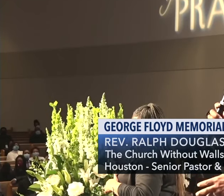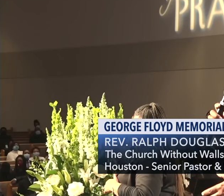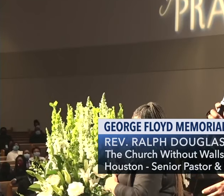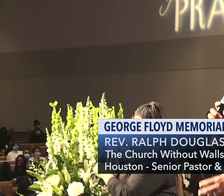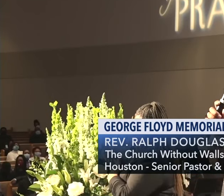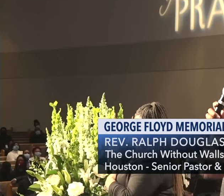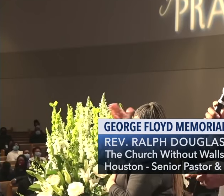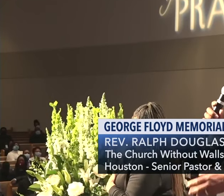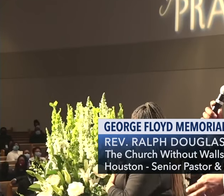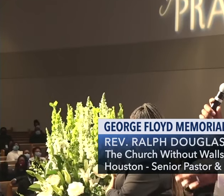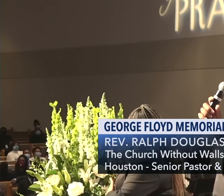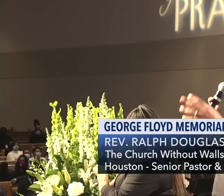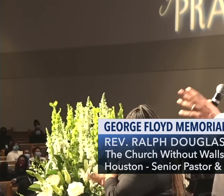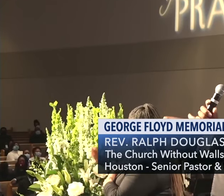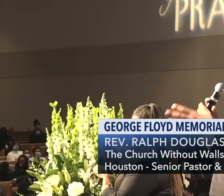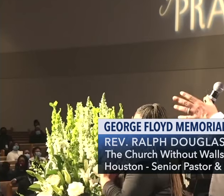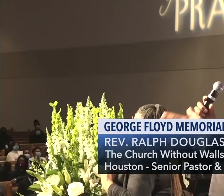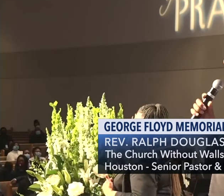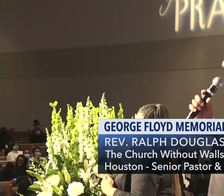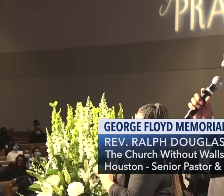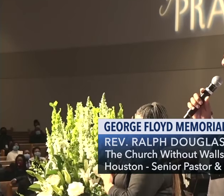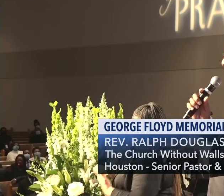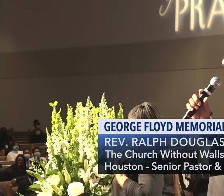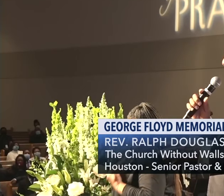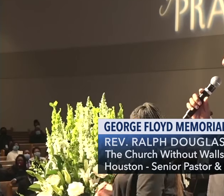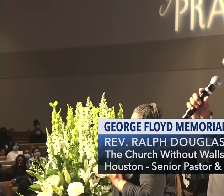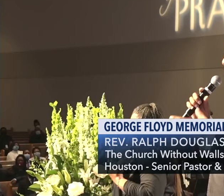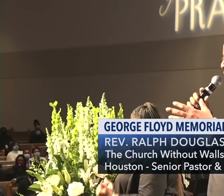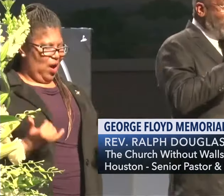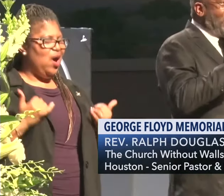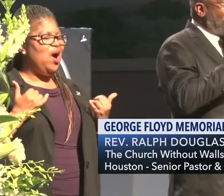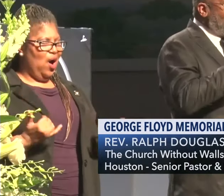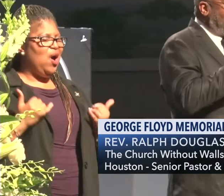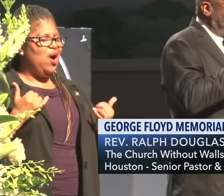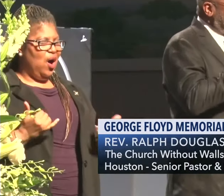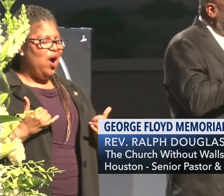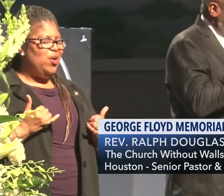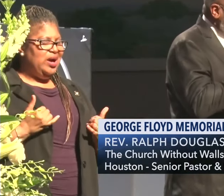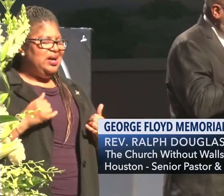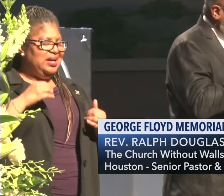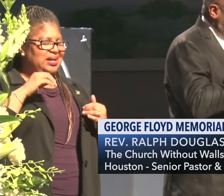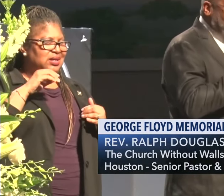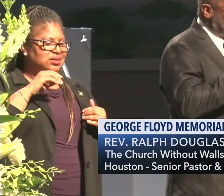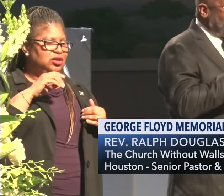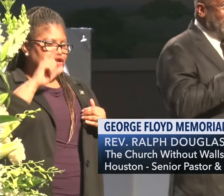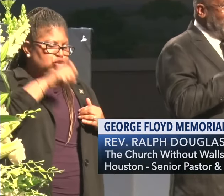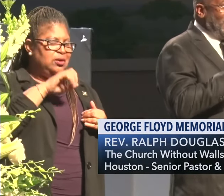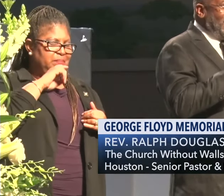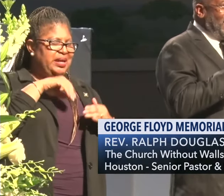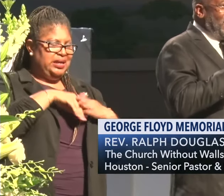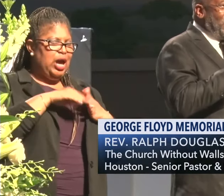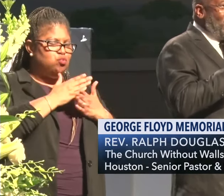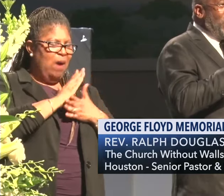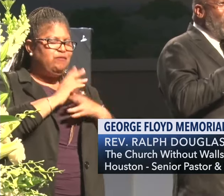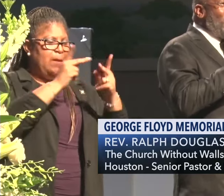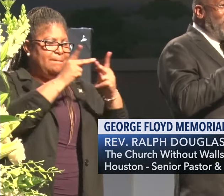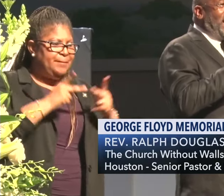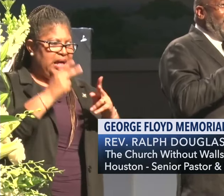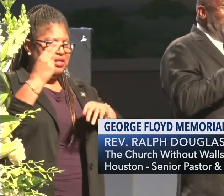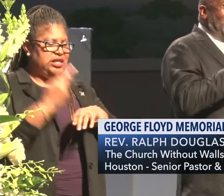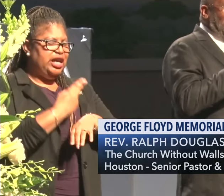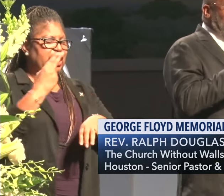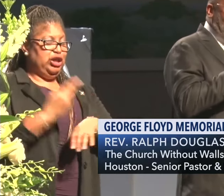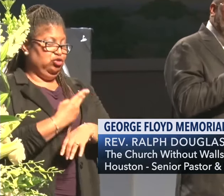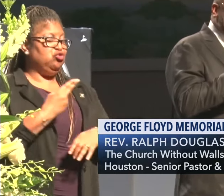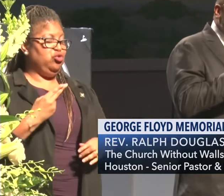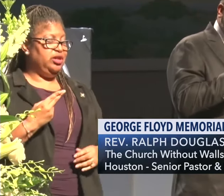God had birthed someone that now belongs in a rightful place of history. We all